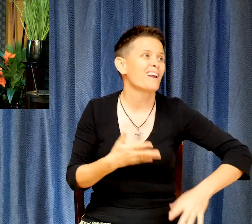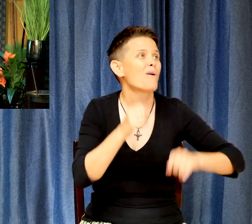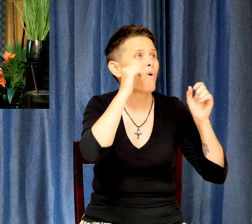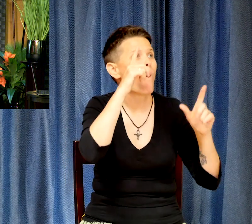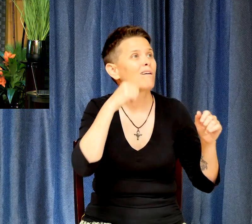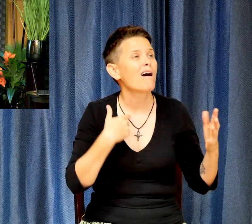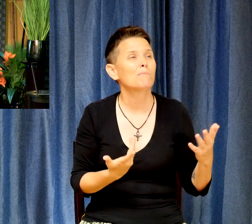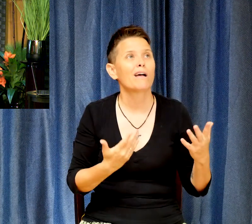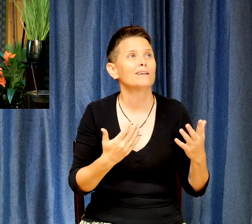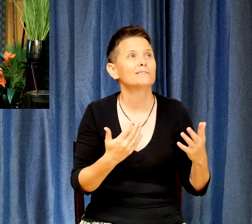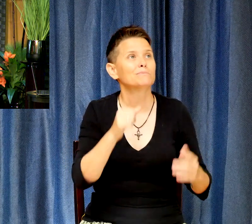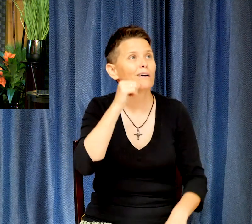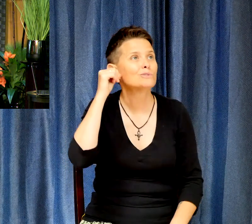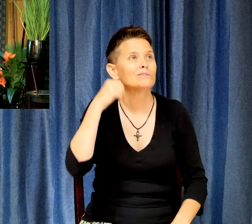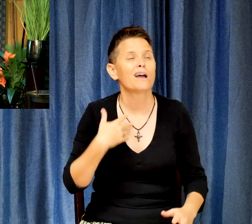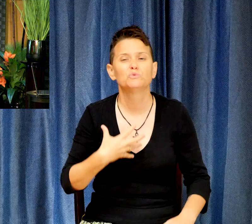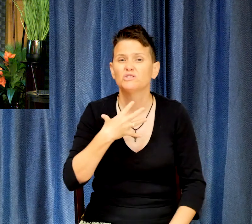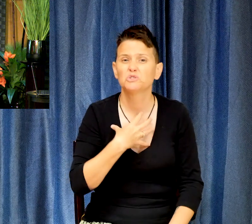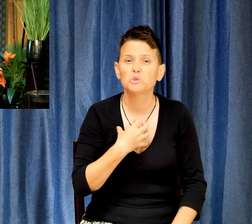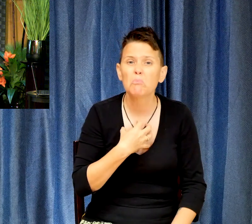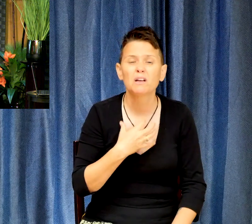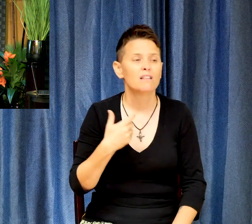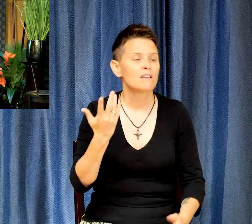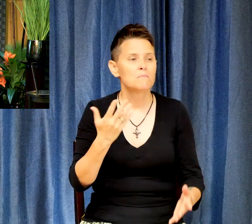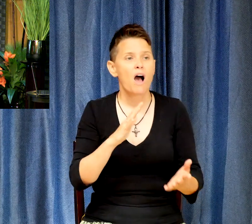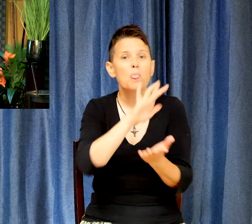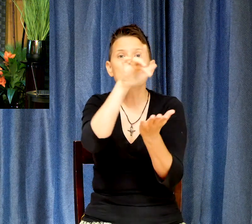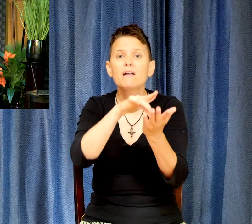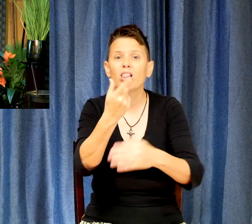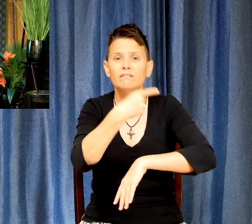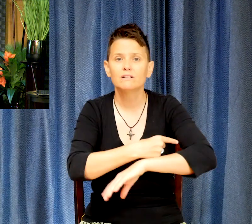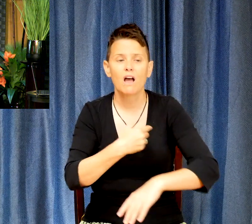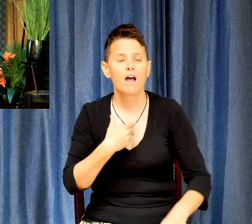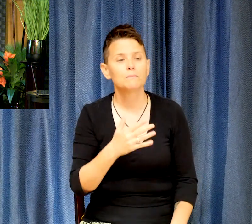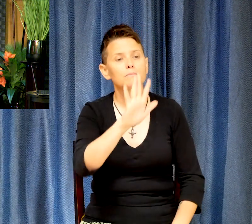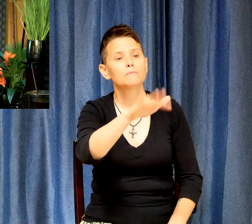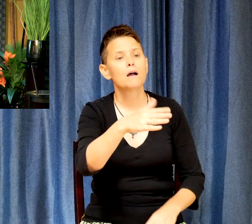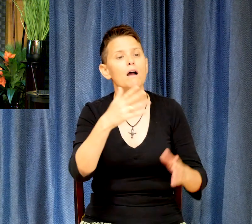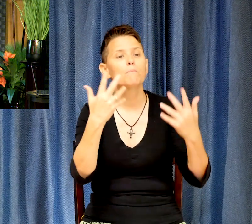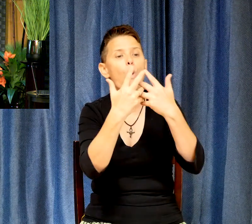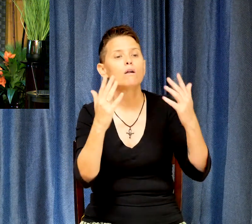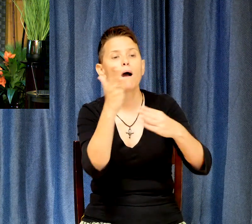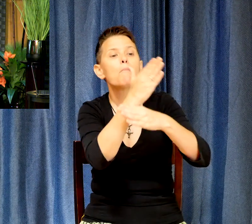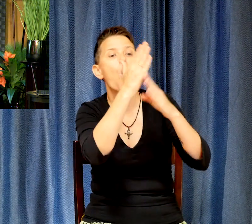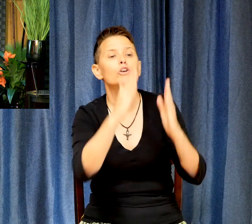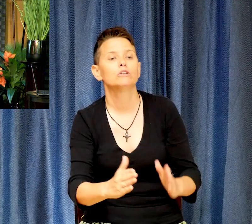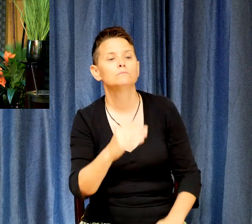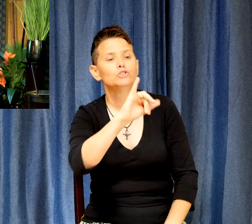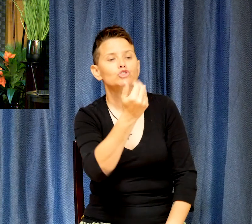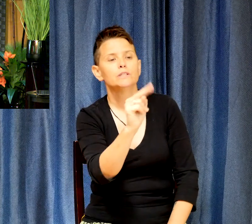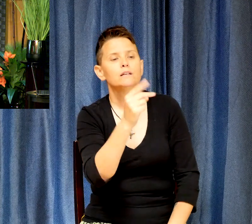fell out. And finally about midday, my partner Jen grabs me and she's like, come sit with me on the couch. And then it just